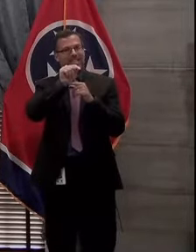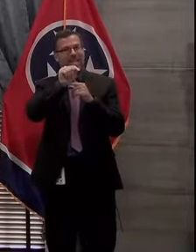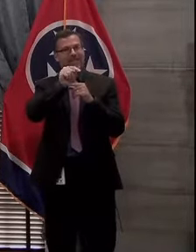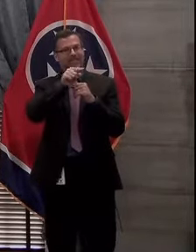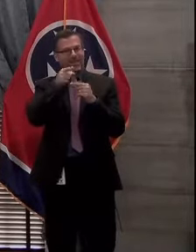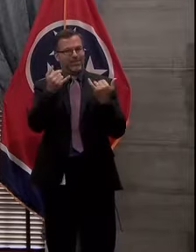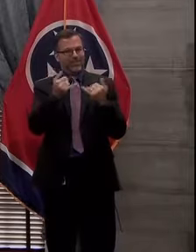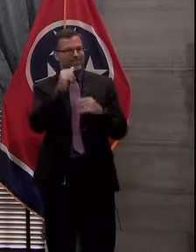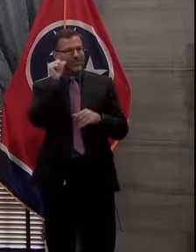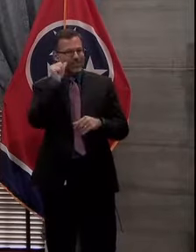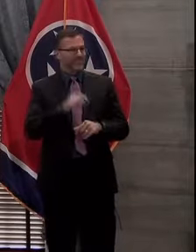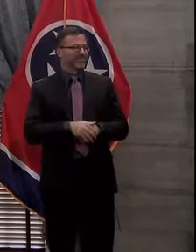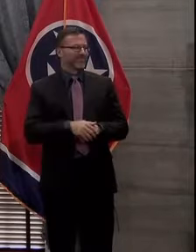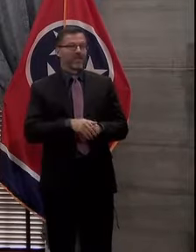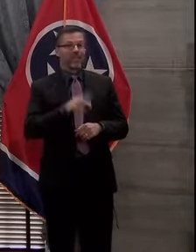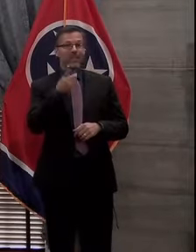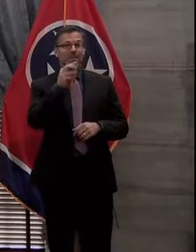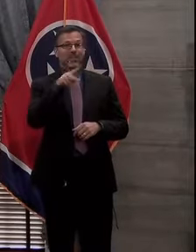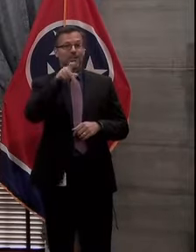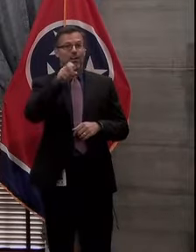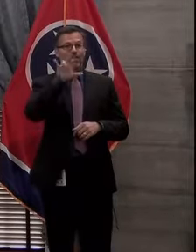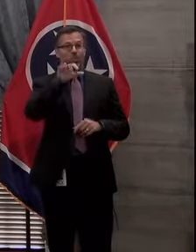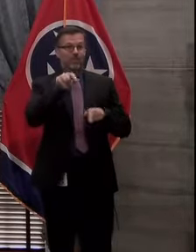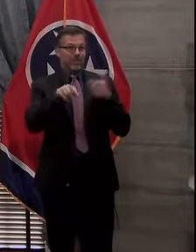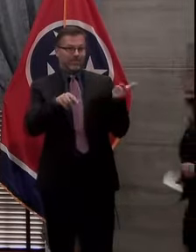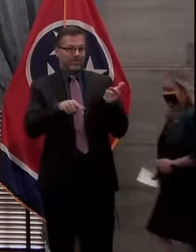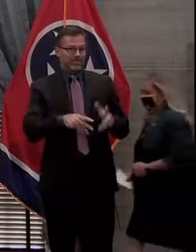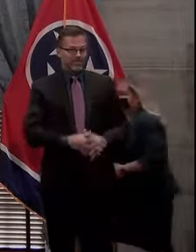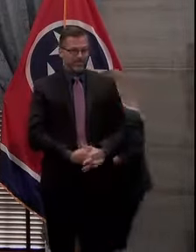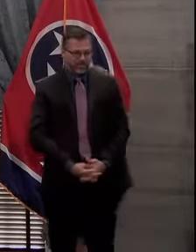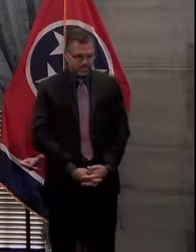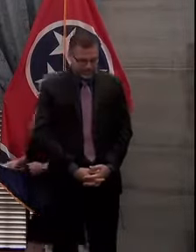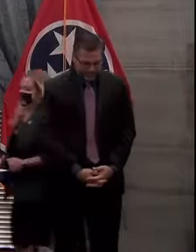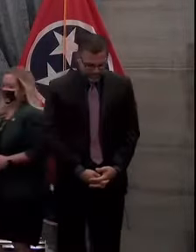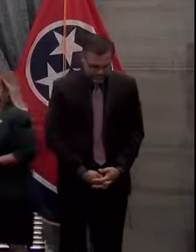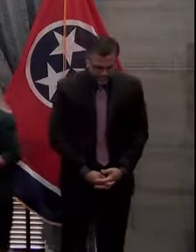Dr. Piercy, you want to give your report, please?